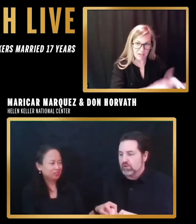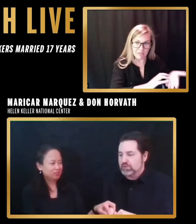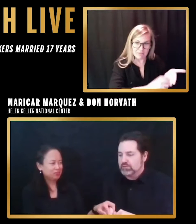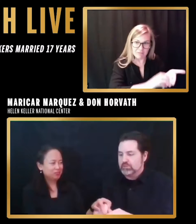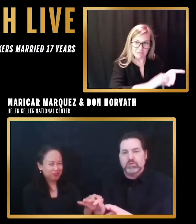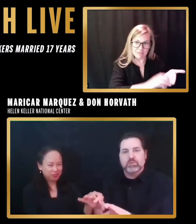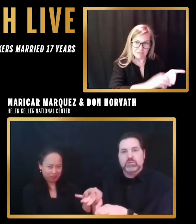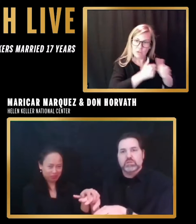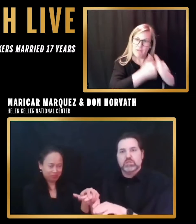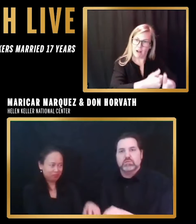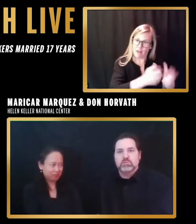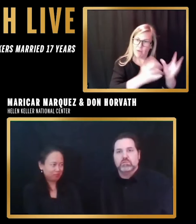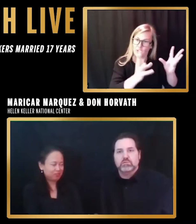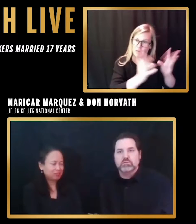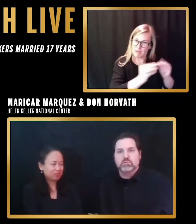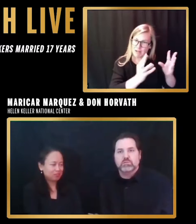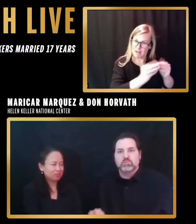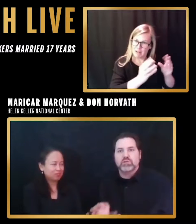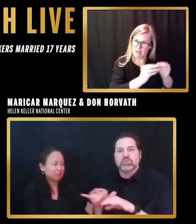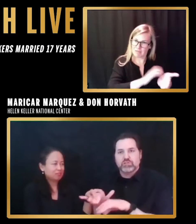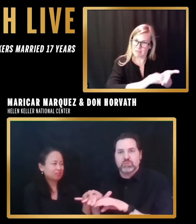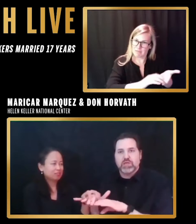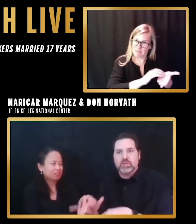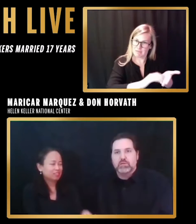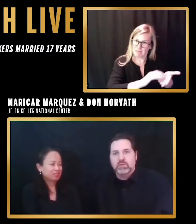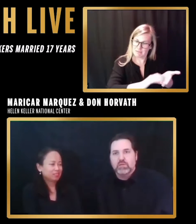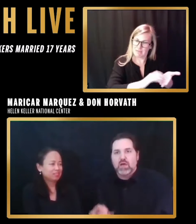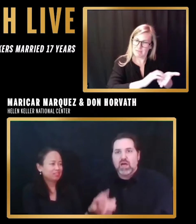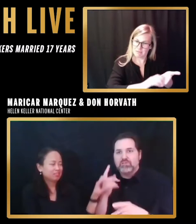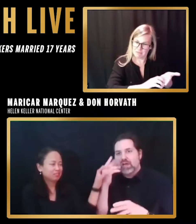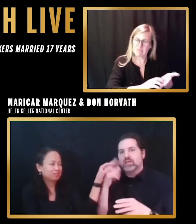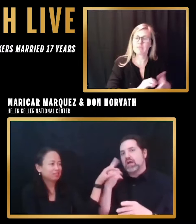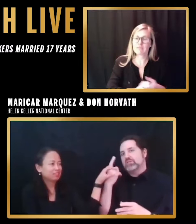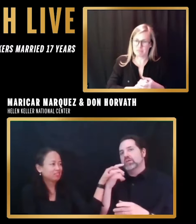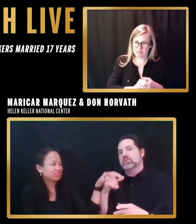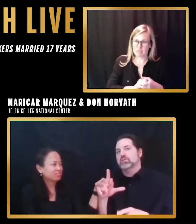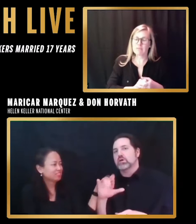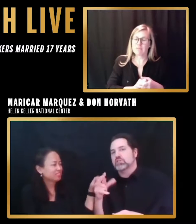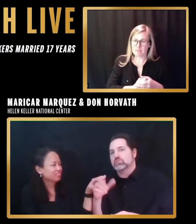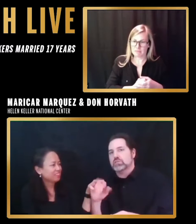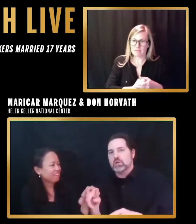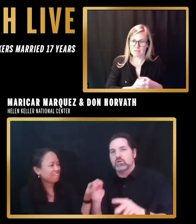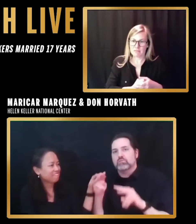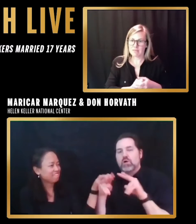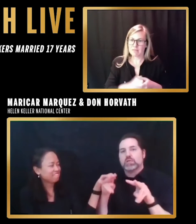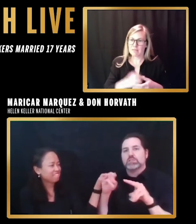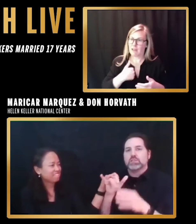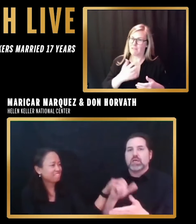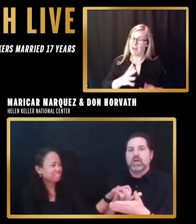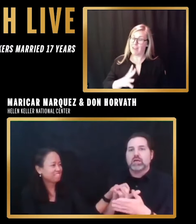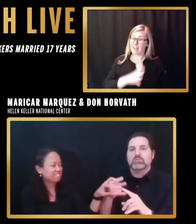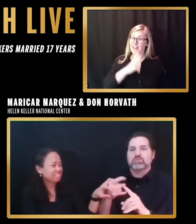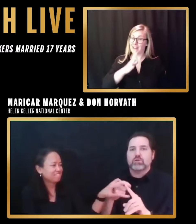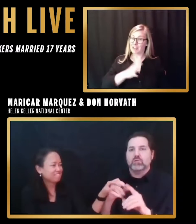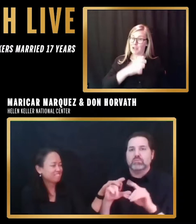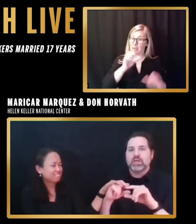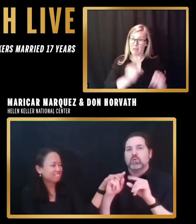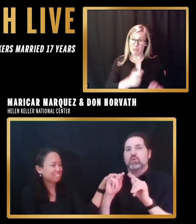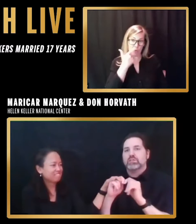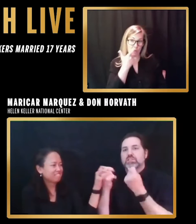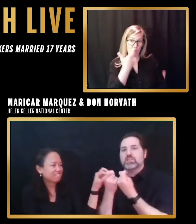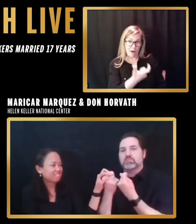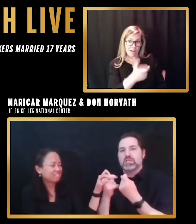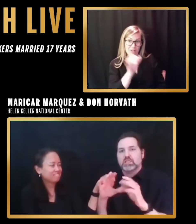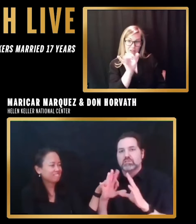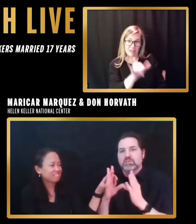do you call it, the Braille display. I've had the luxury of watching that from like all